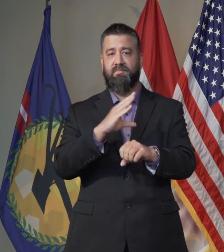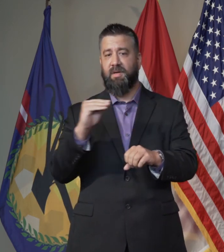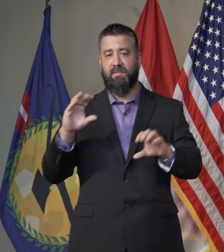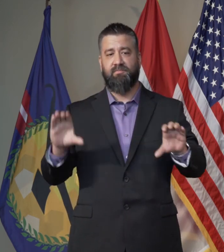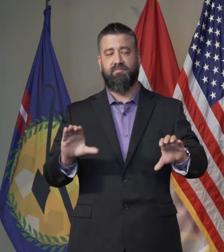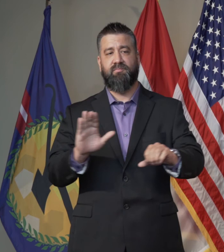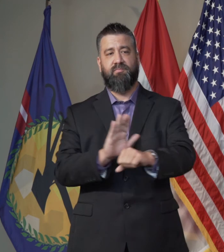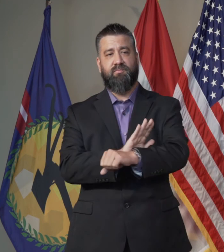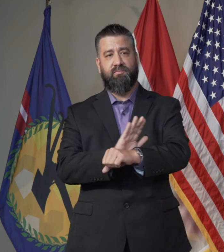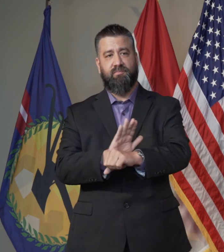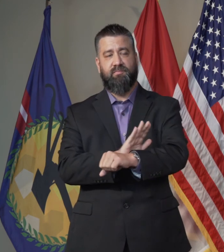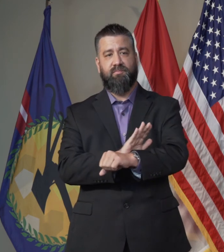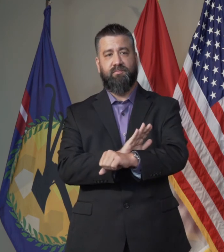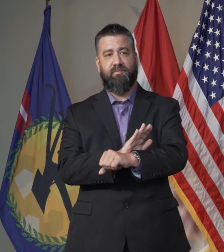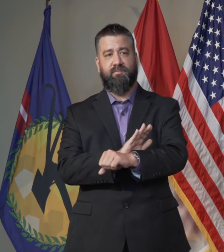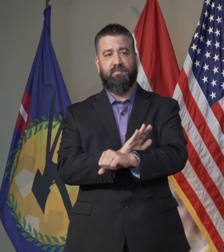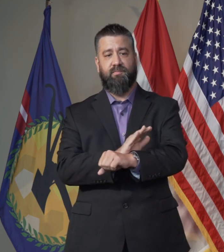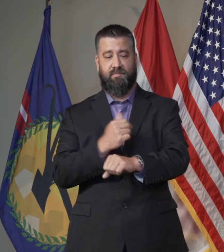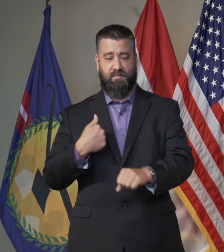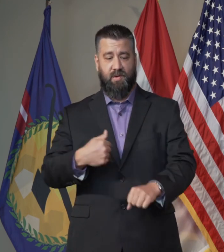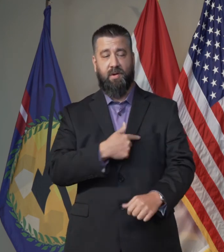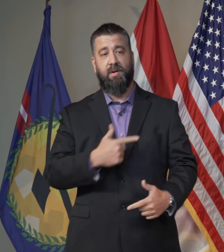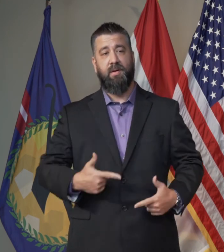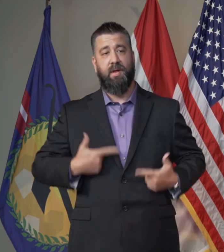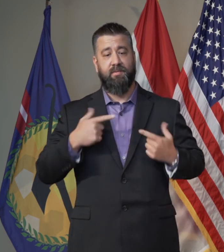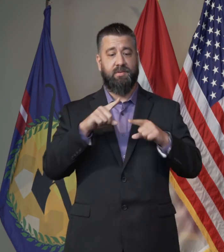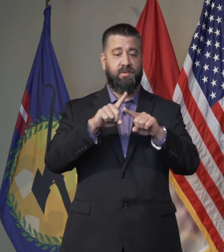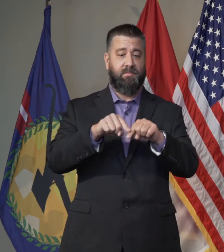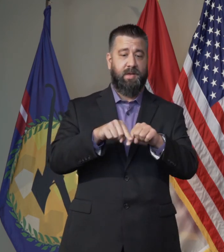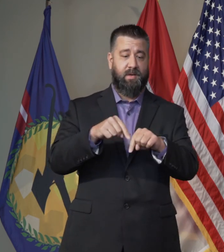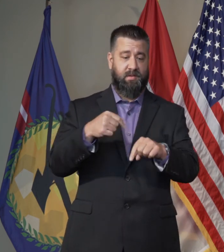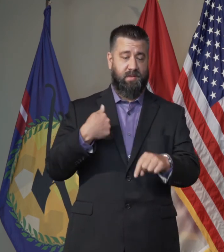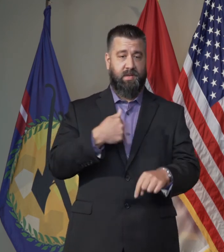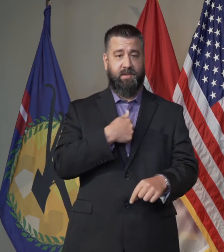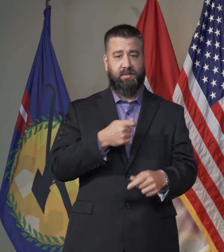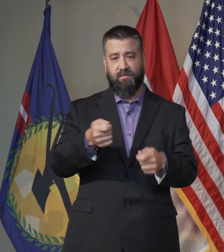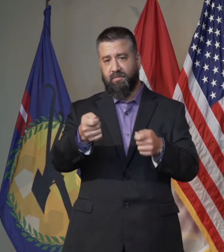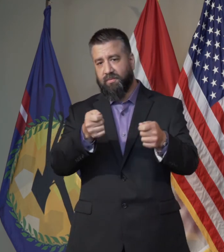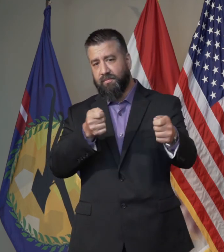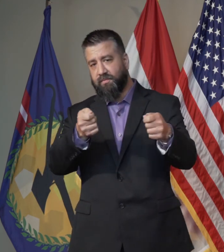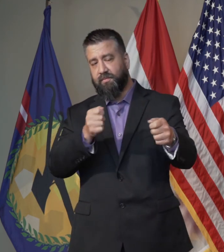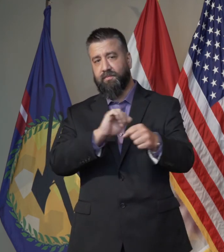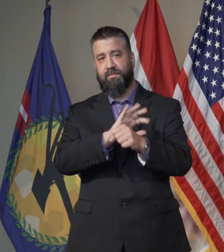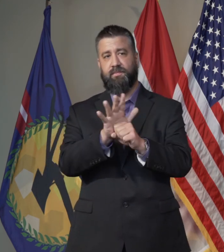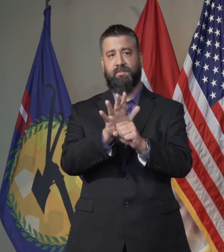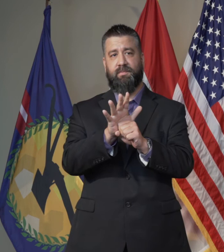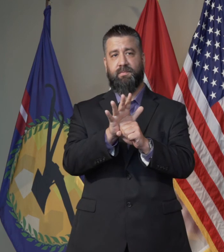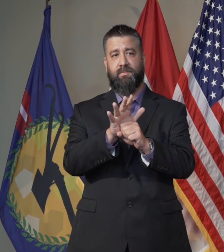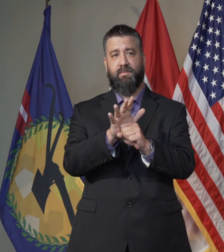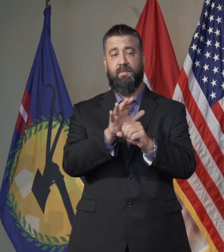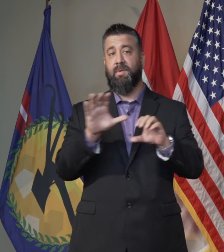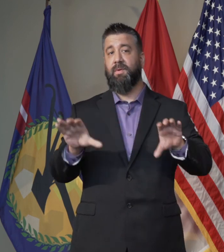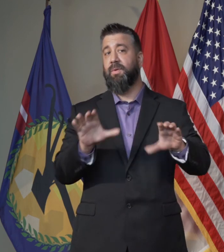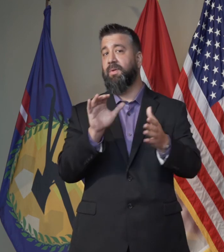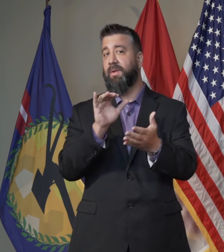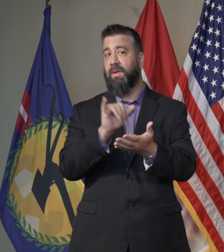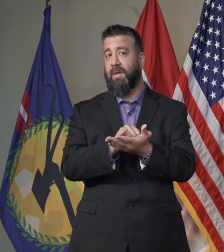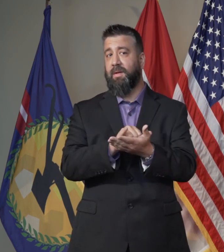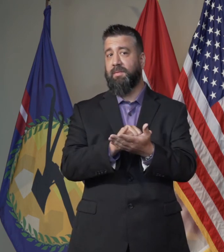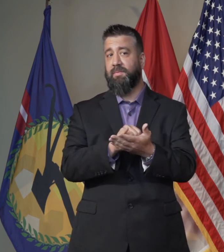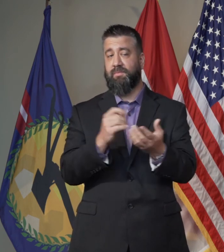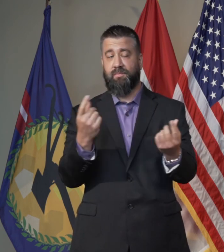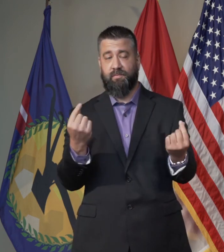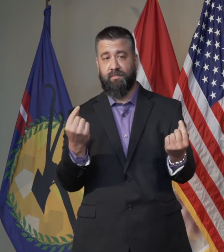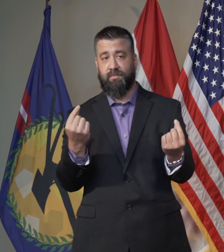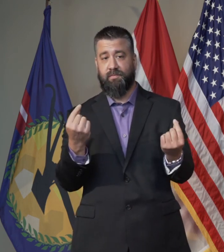business. Our livelihoods depend on us maintaining control of the virus. And to do that, we must keep in place measures